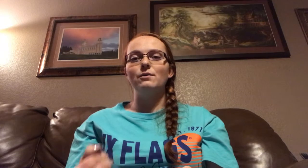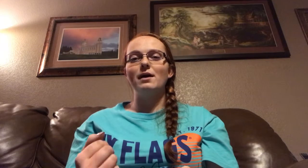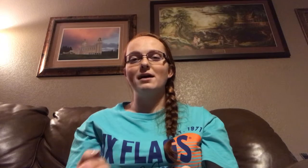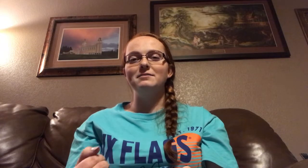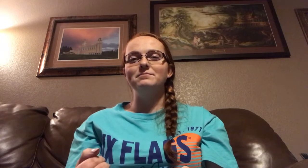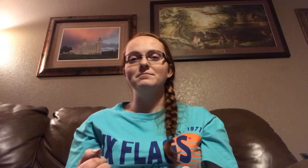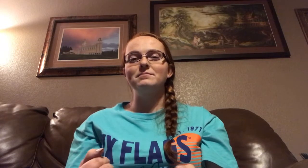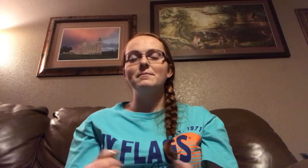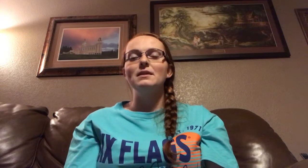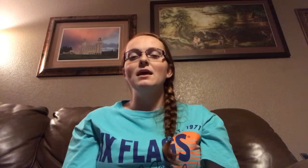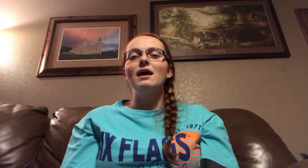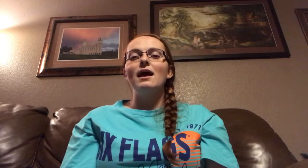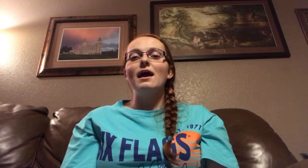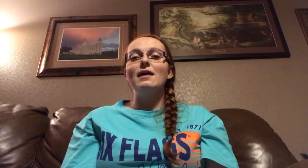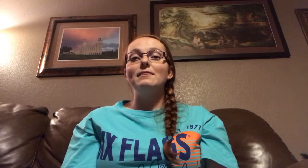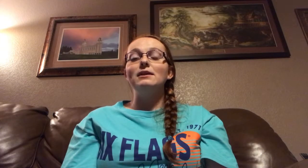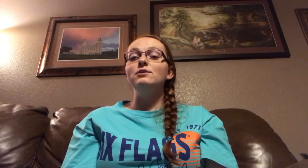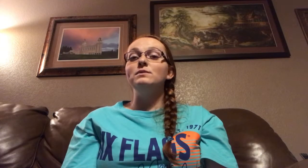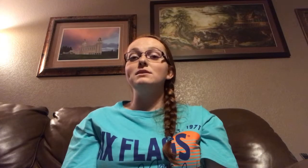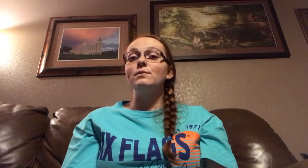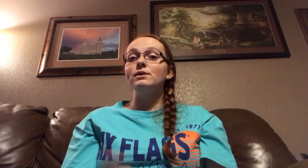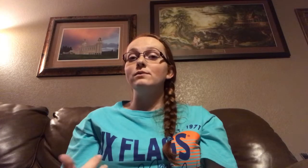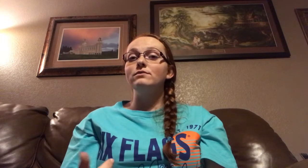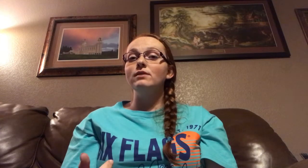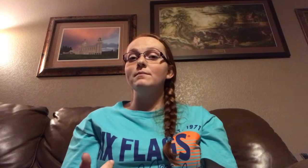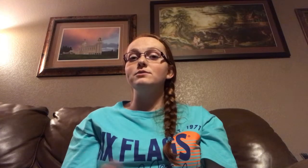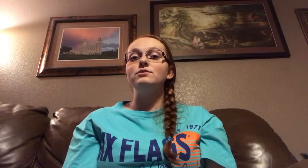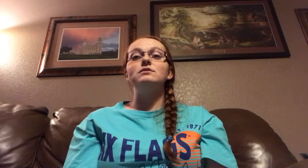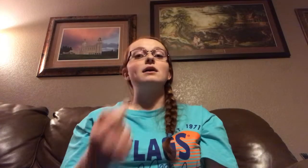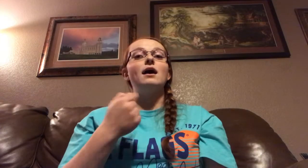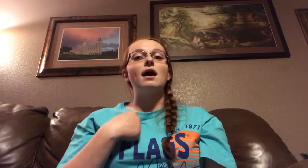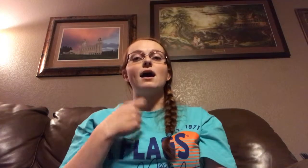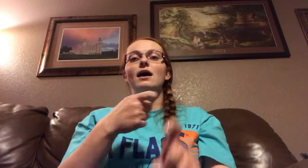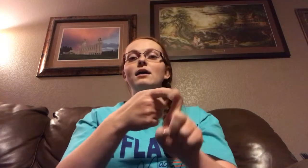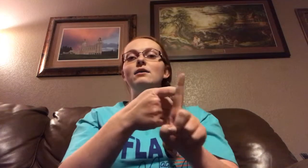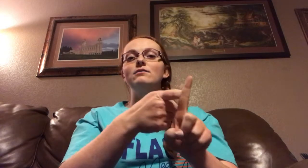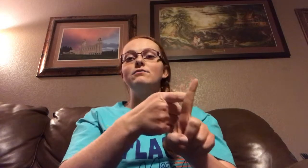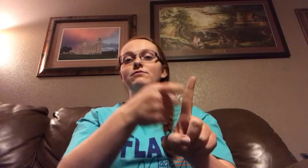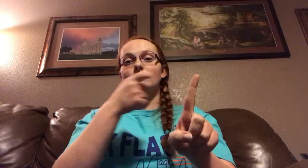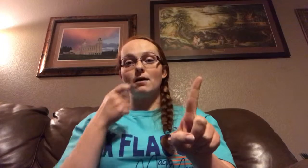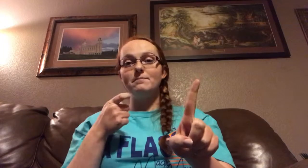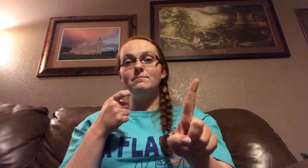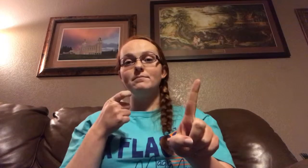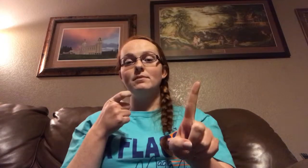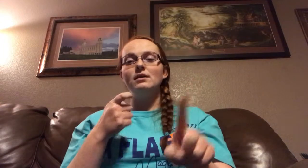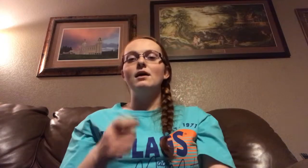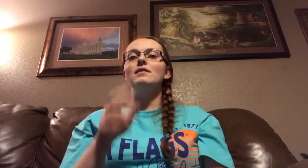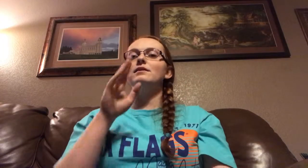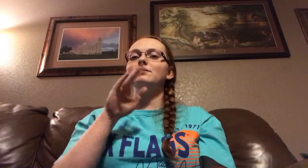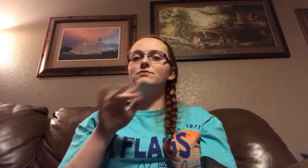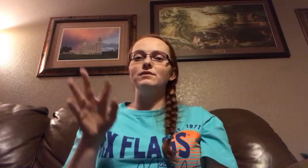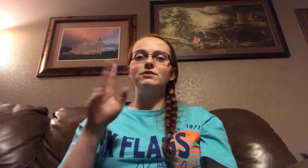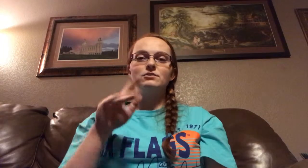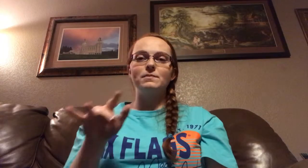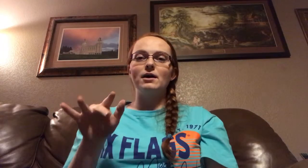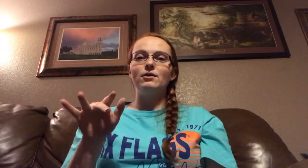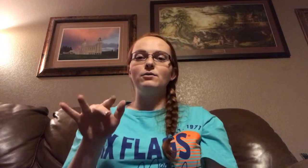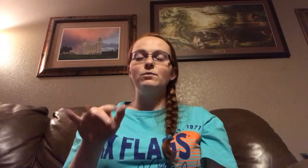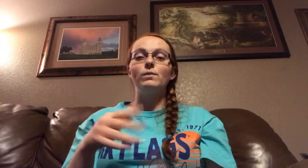K-A-I-R-A-M-O-N-S-O-N. And then you would say where you were from. So you'd say I from, and then you'd finger spell where